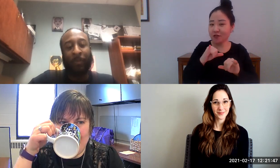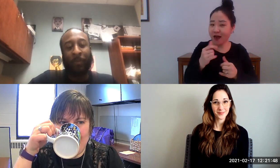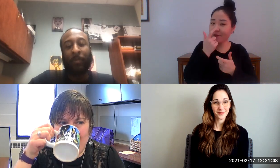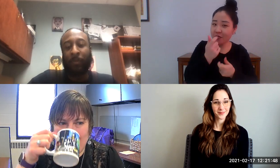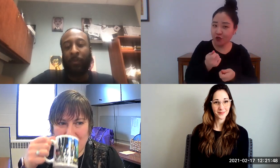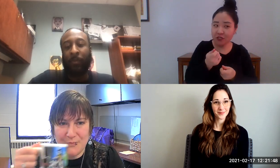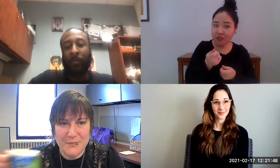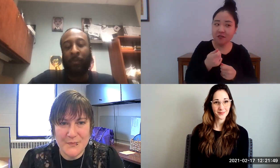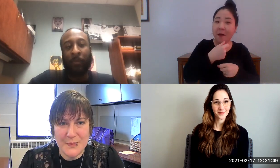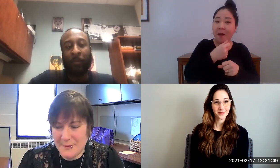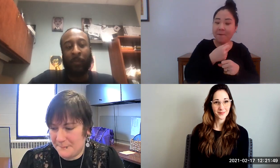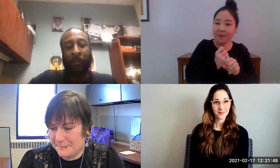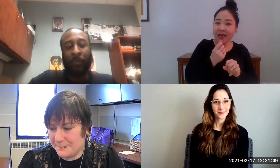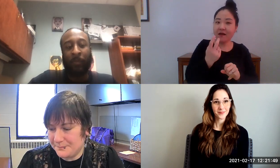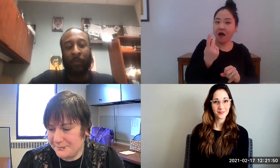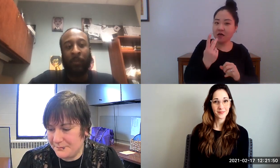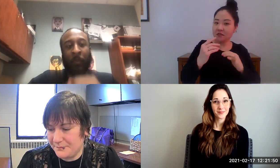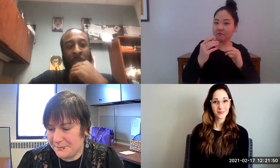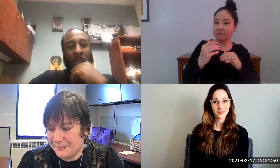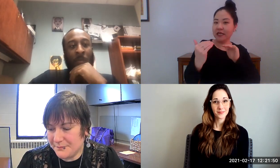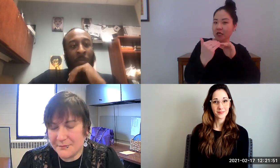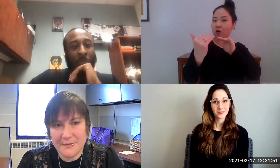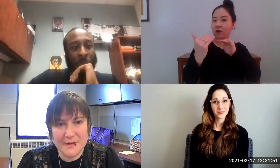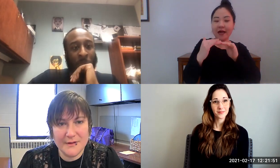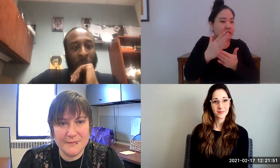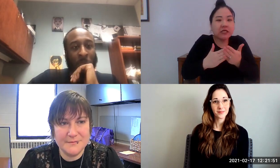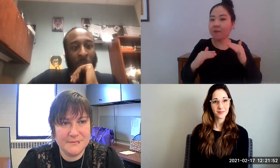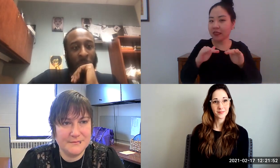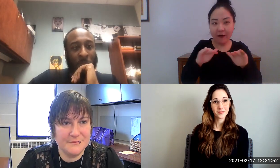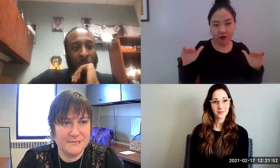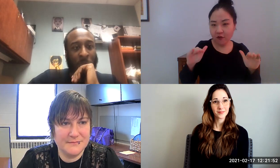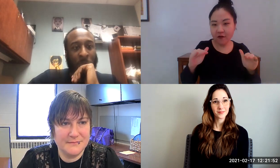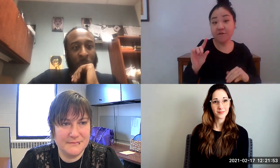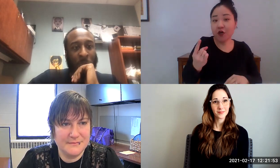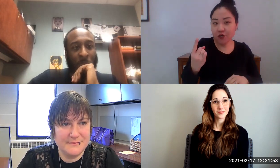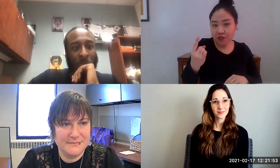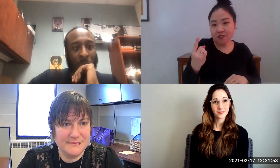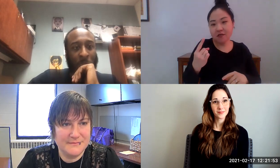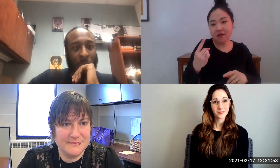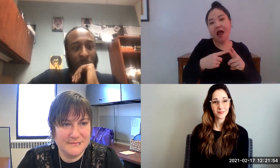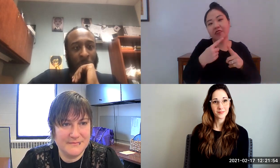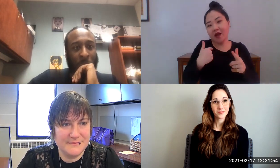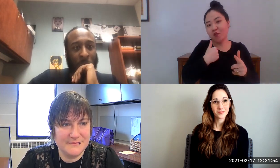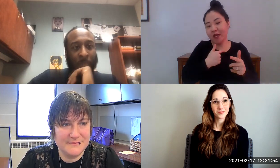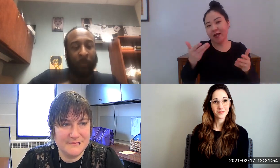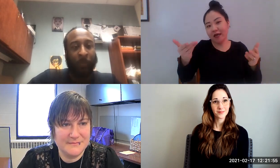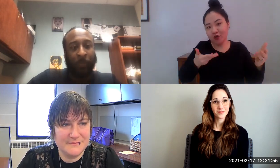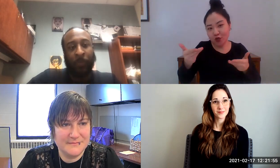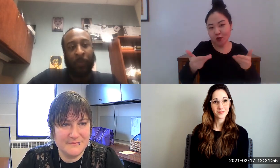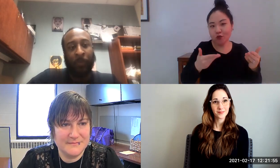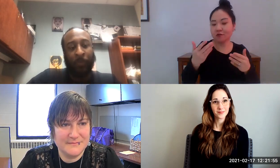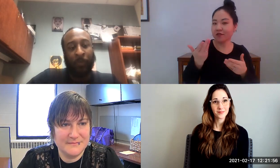find some of those common interests, make us equal on some level first, and then we